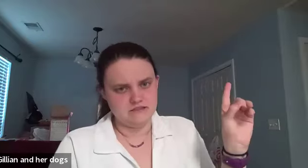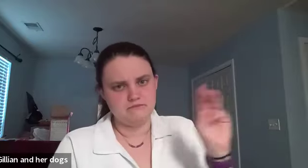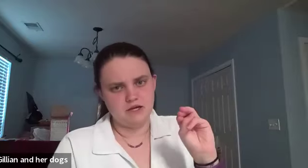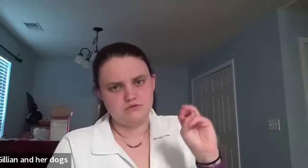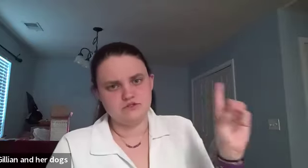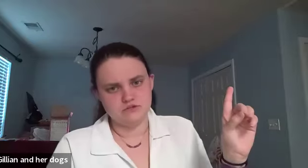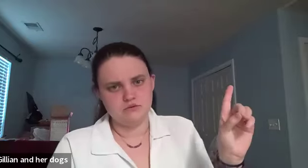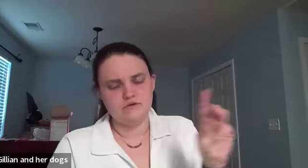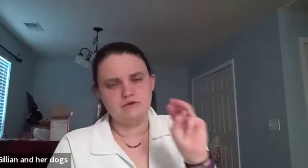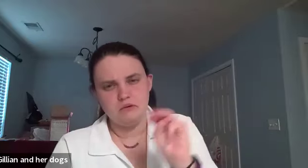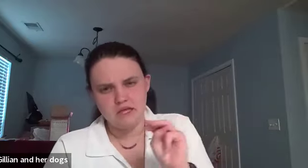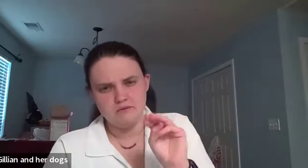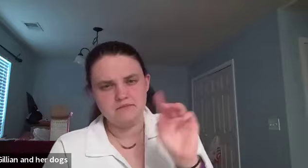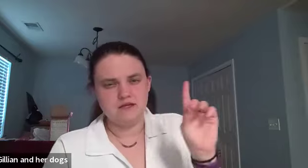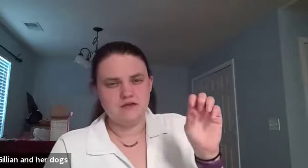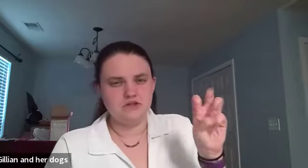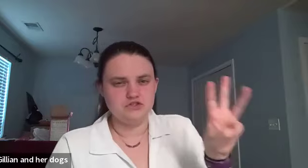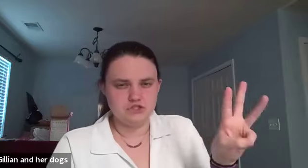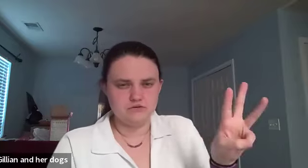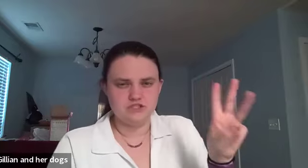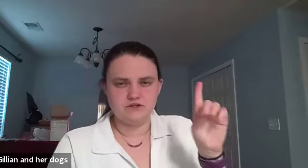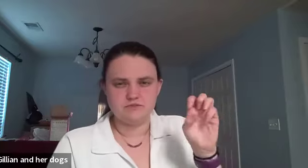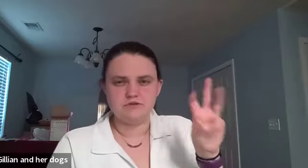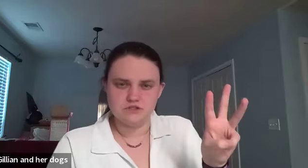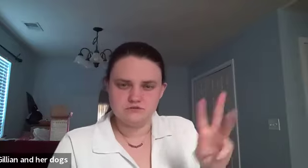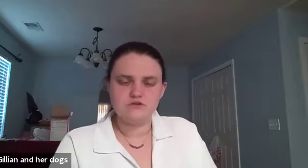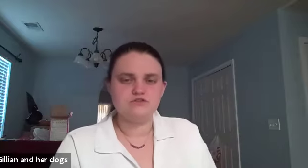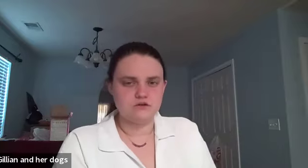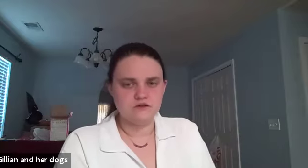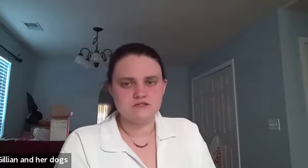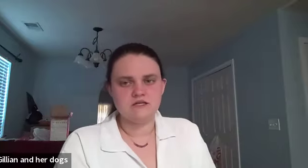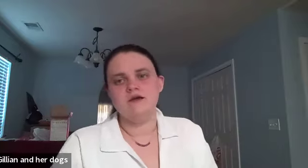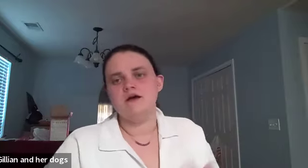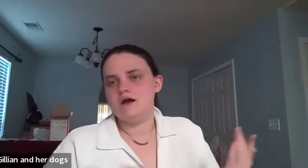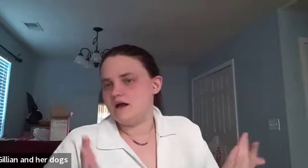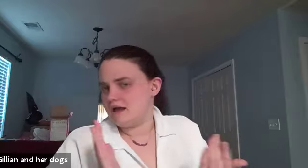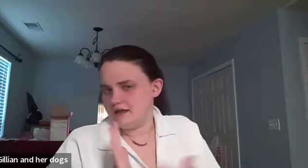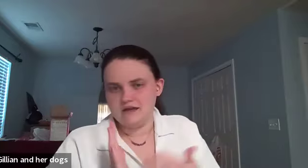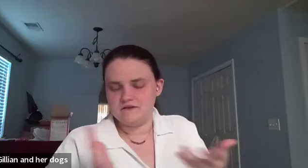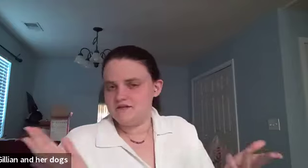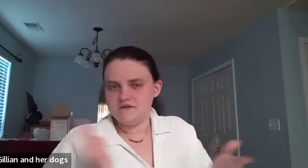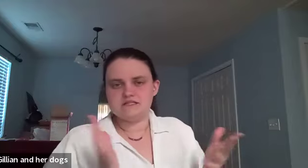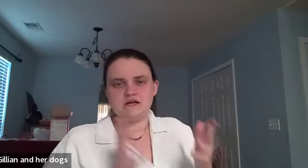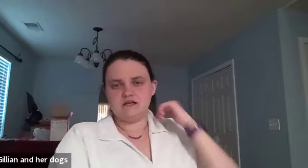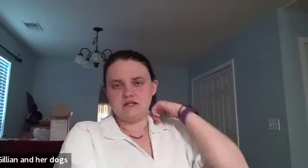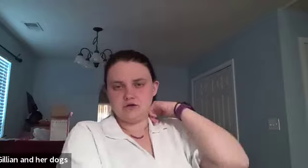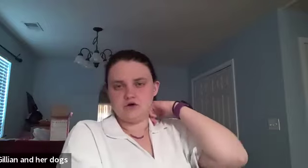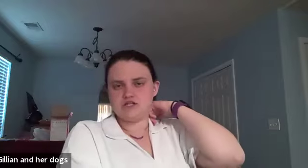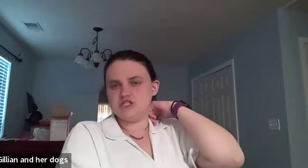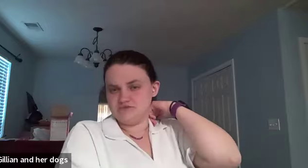MD, Mountain Dew, or they'll go M and then Dew, just finger spell Dew, those sort of things. Again, if anything does not get clear across just